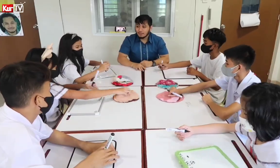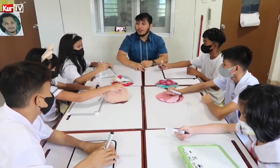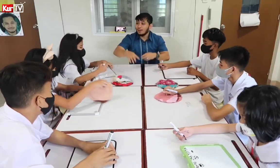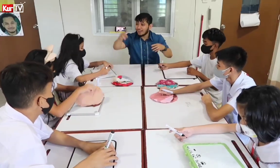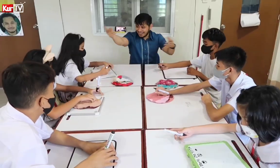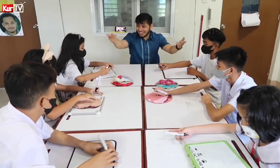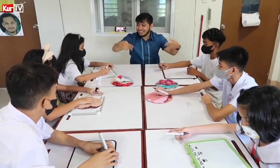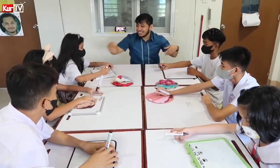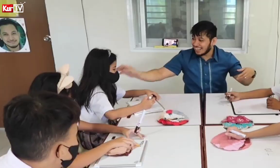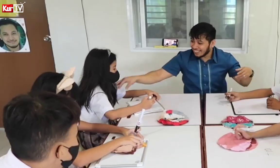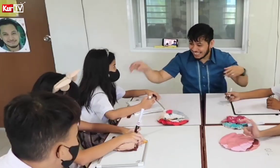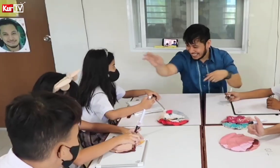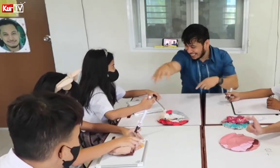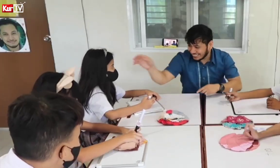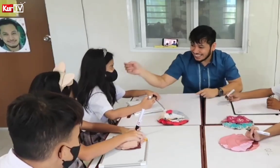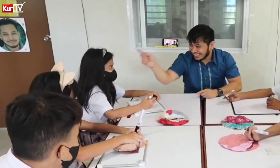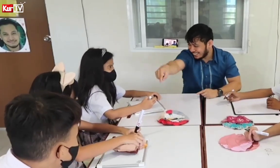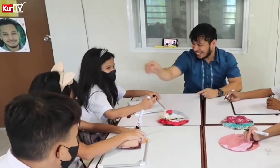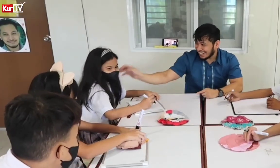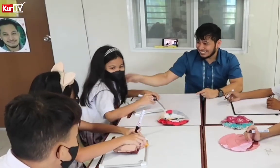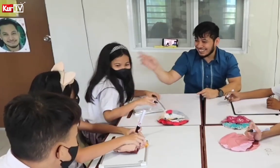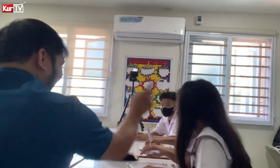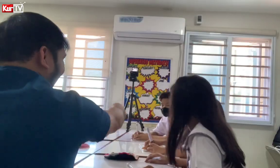Okay. Kayong dalawa. Dito. Dungka, dungka. Dungka.